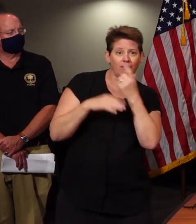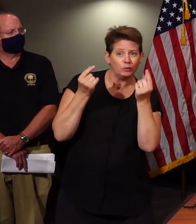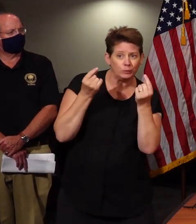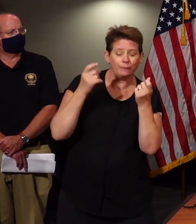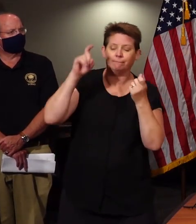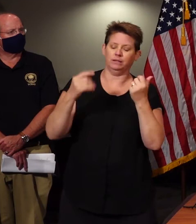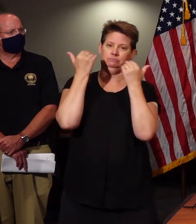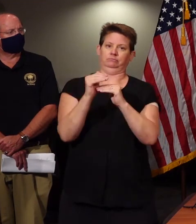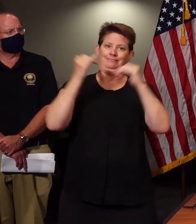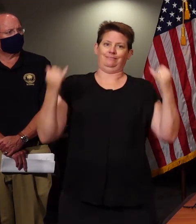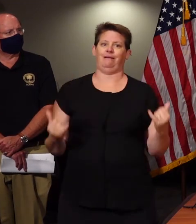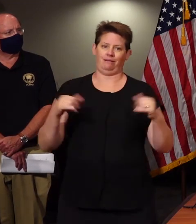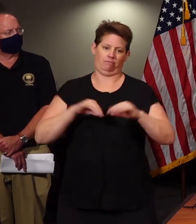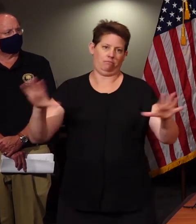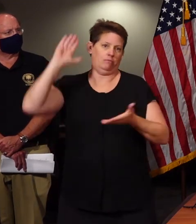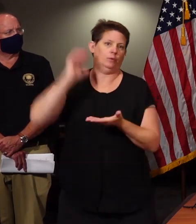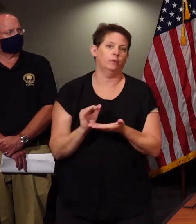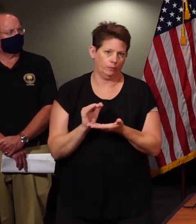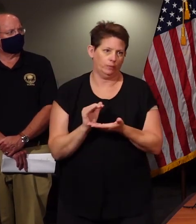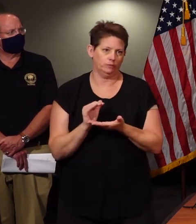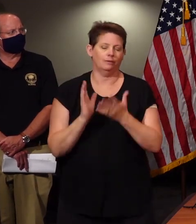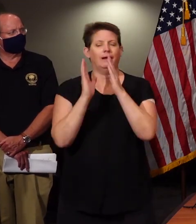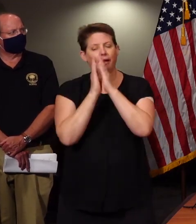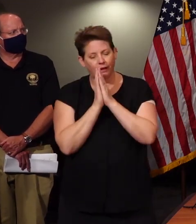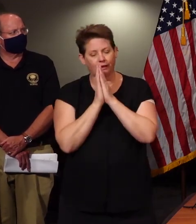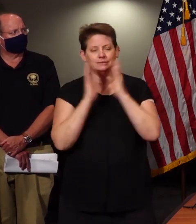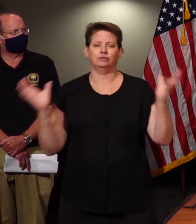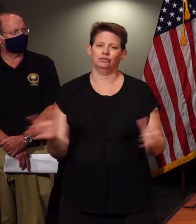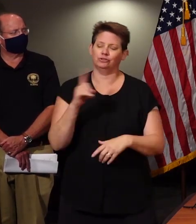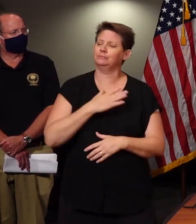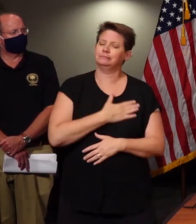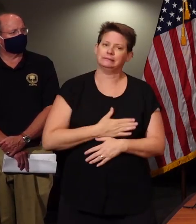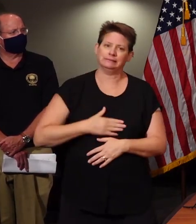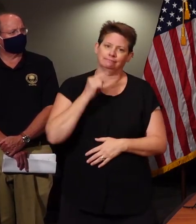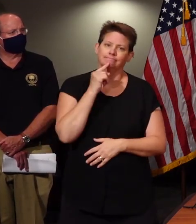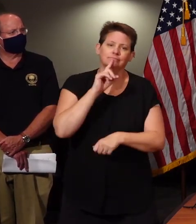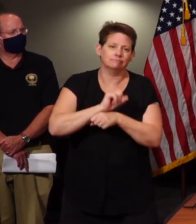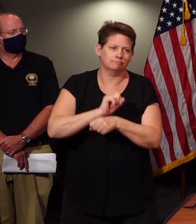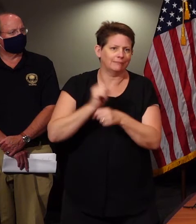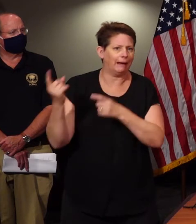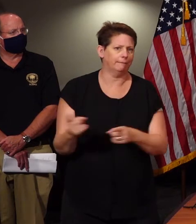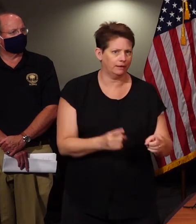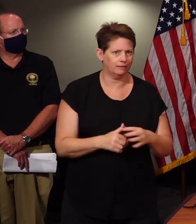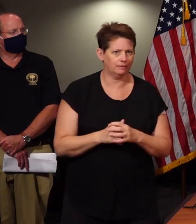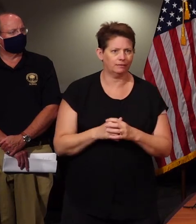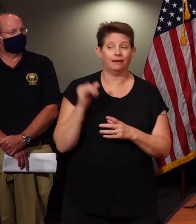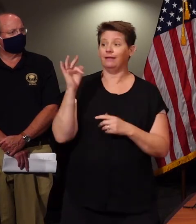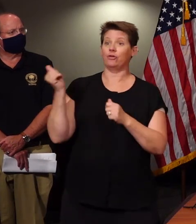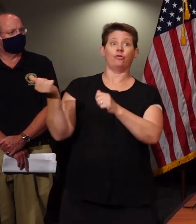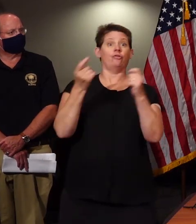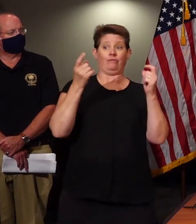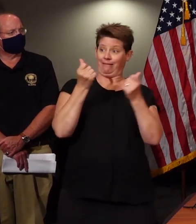this virus. So I ask and I urge everyone to take this thing seriously. And if we do that, if